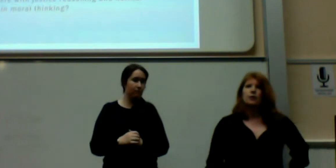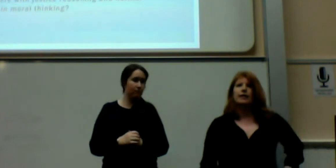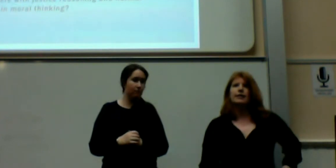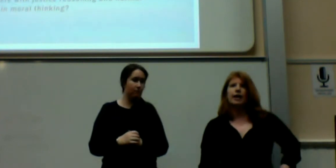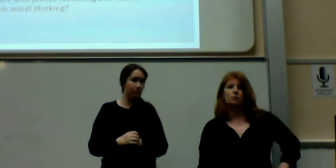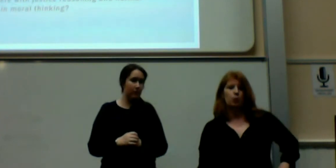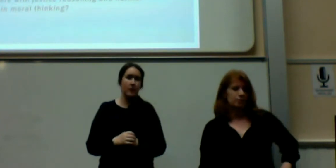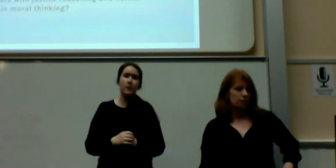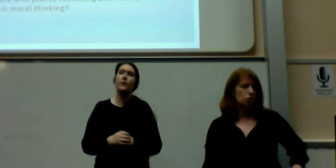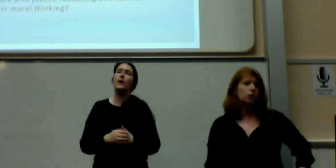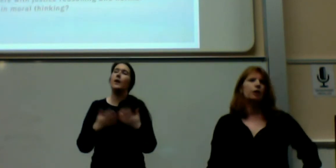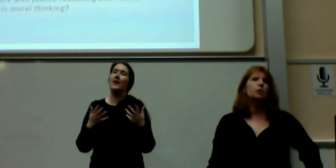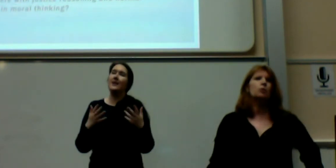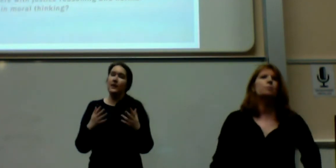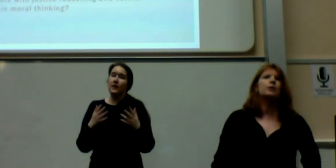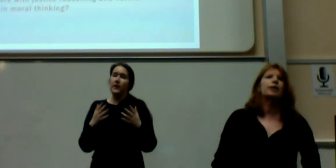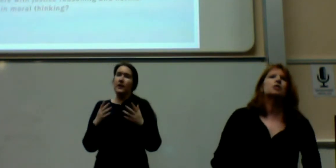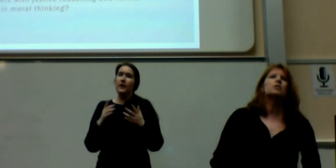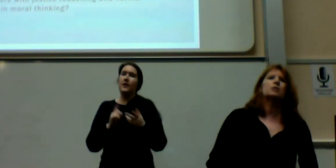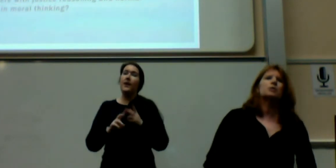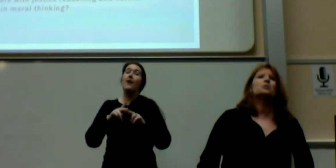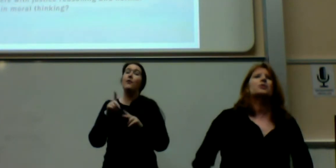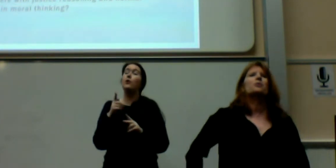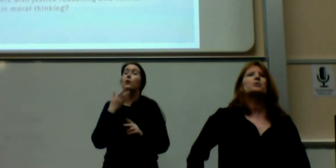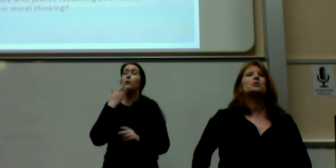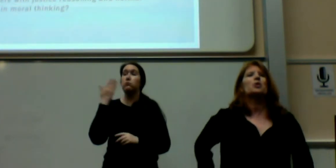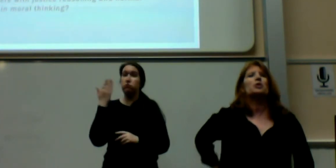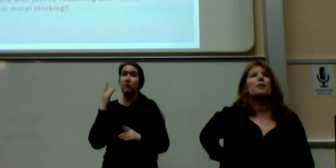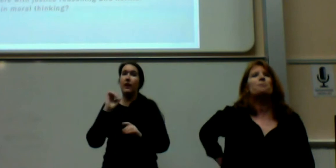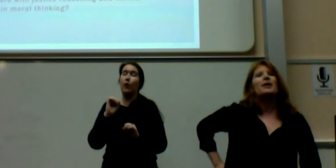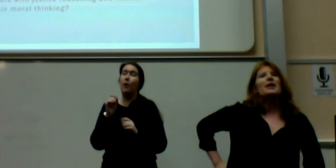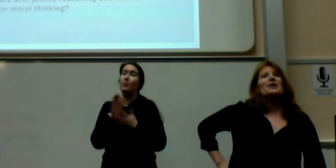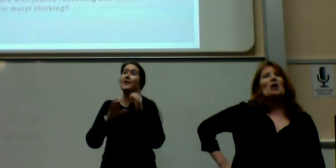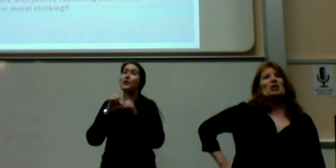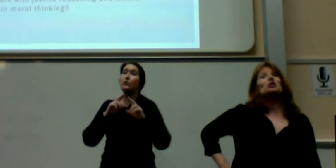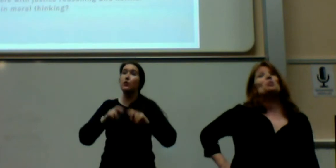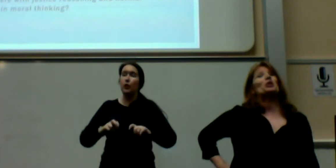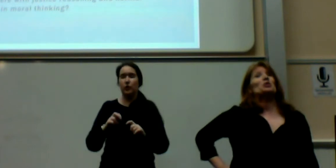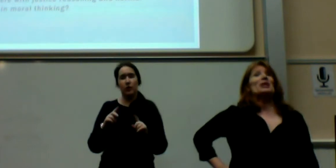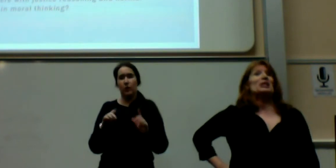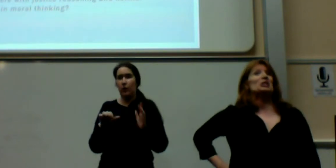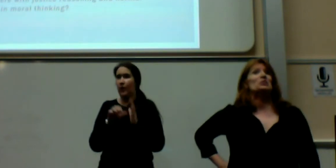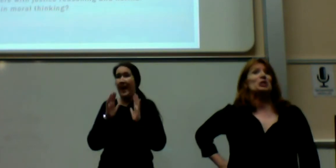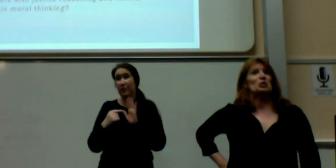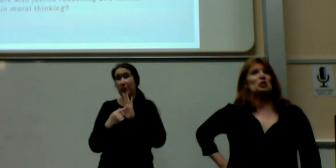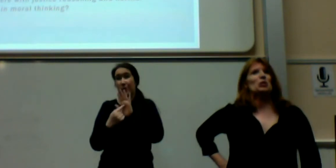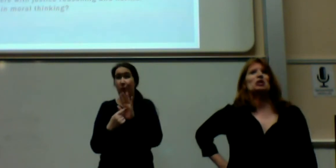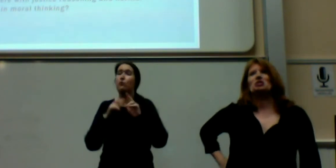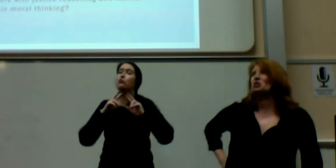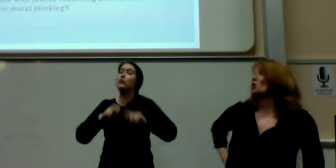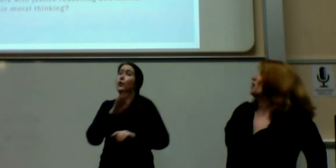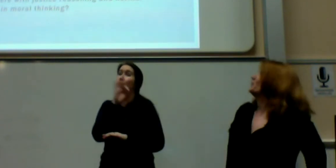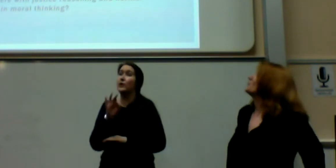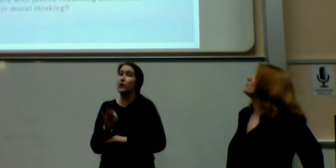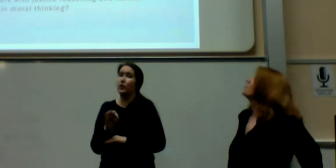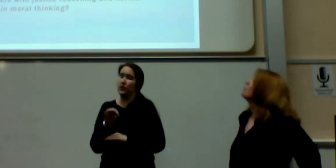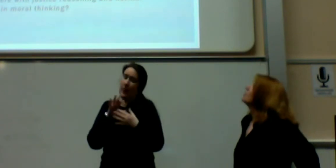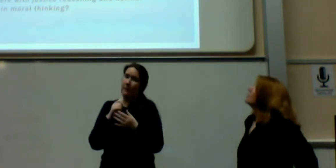You can't have a presentation on your PhD research without showing them, the audience, what your PhD research questions